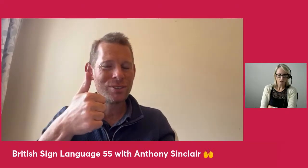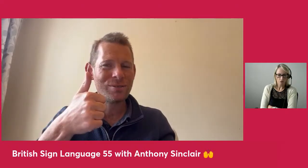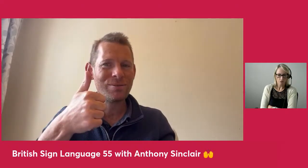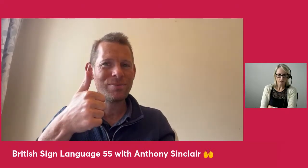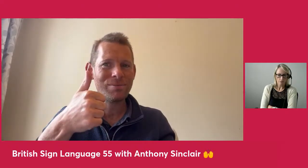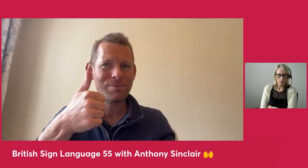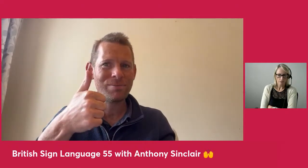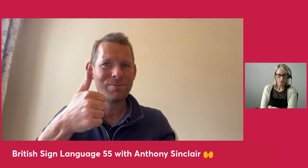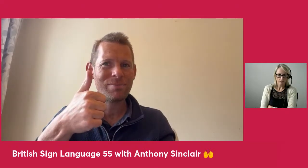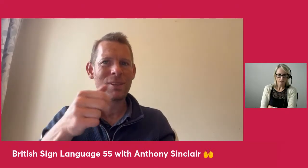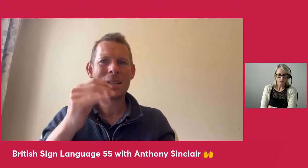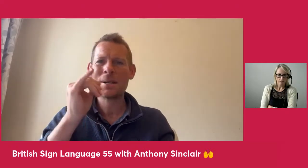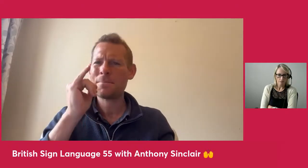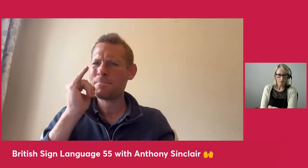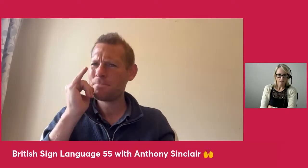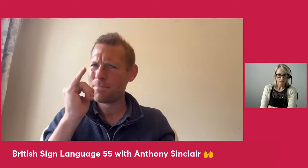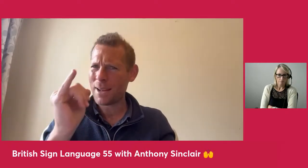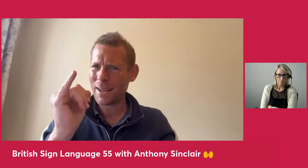good,